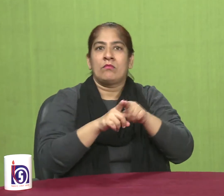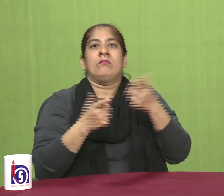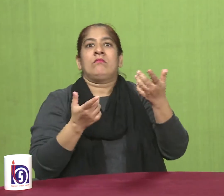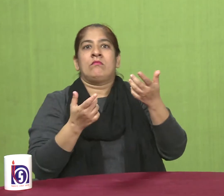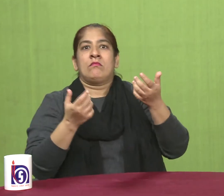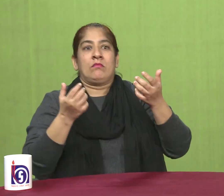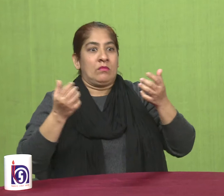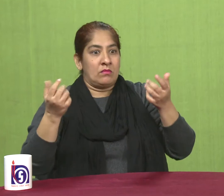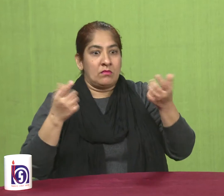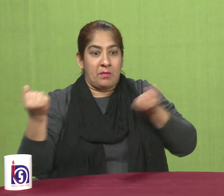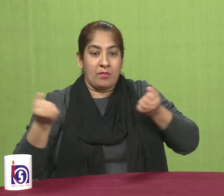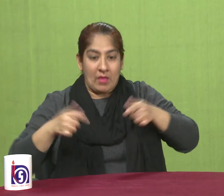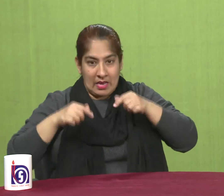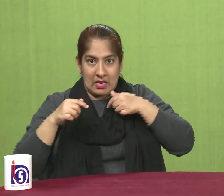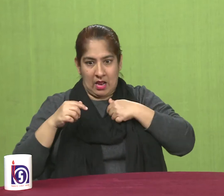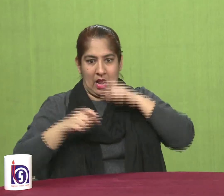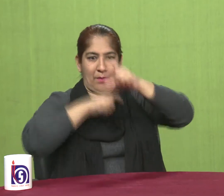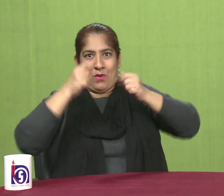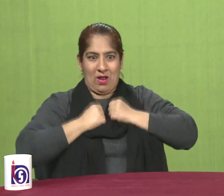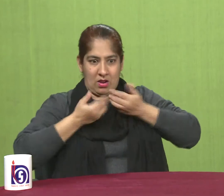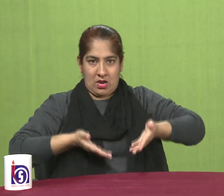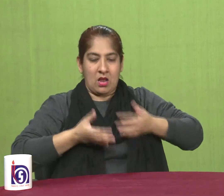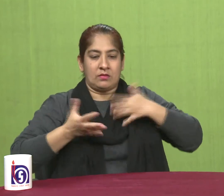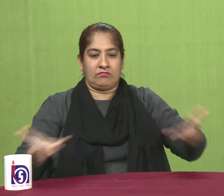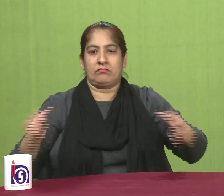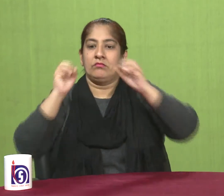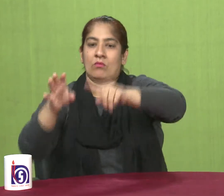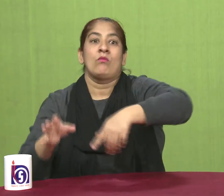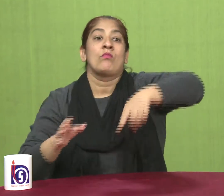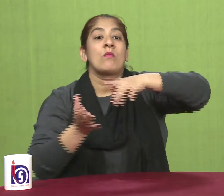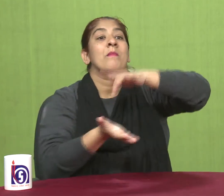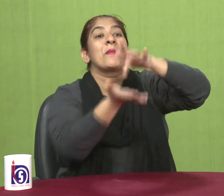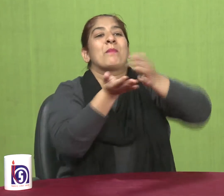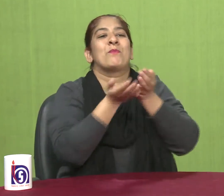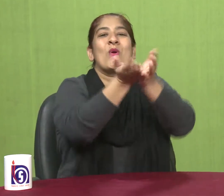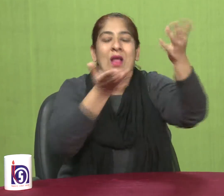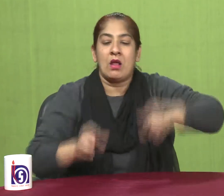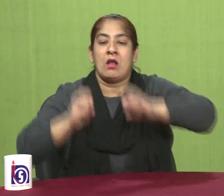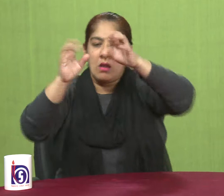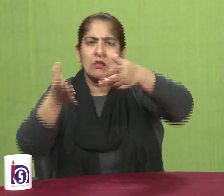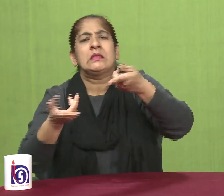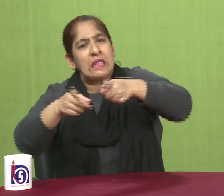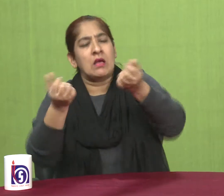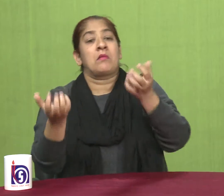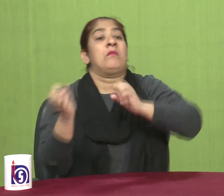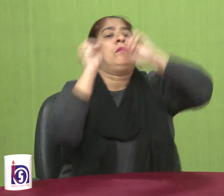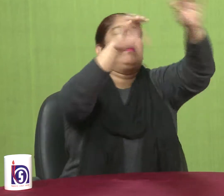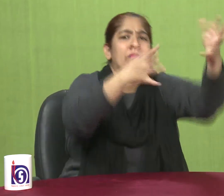You can see the slide for the reference of what is external trade. A man